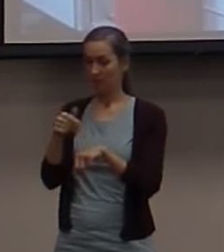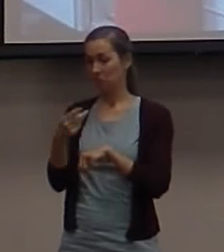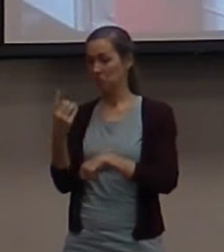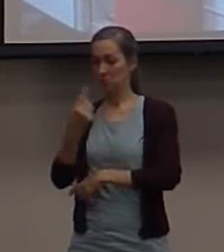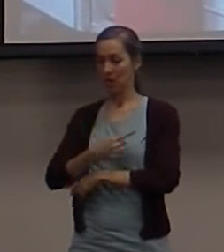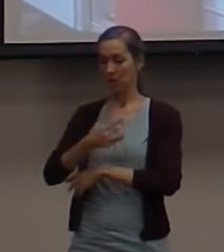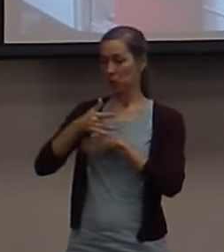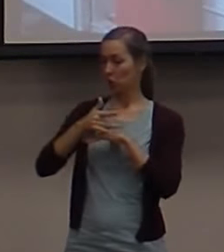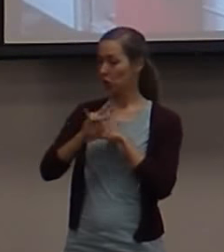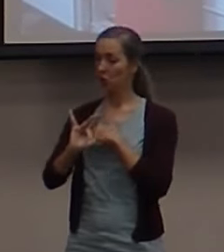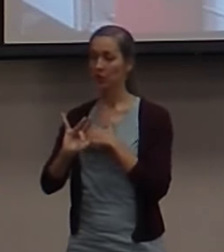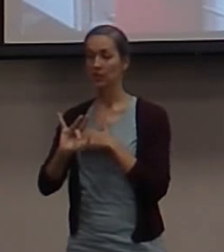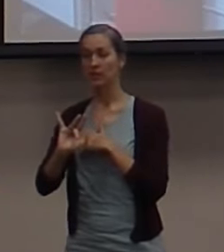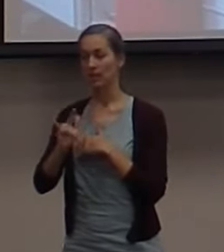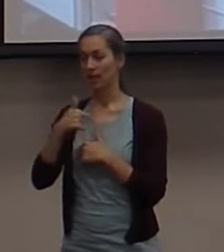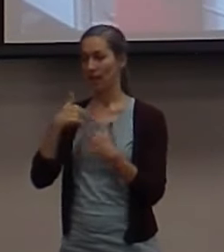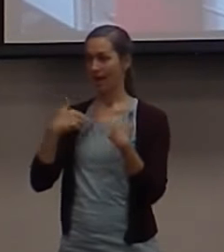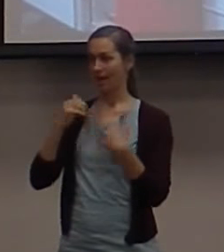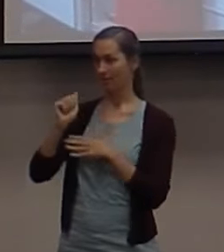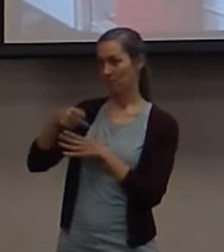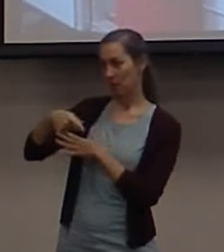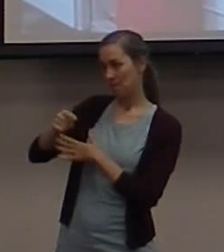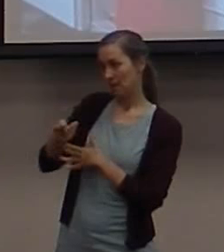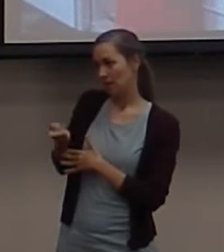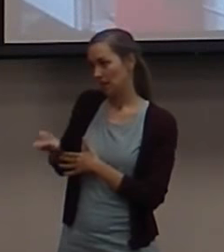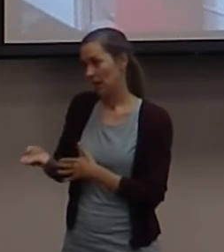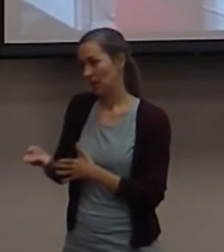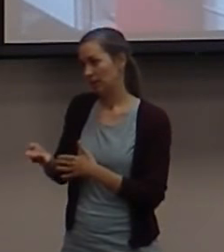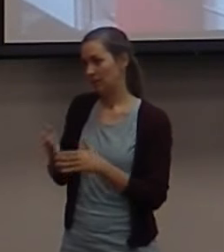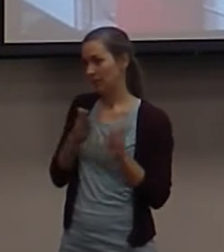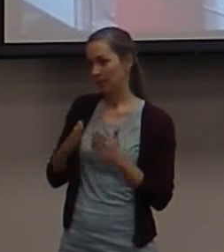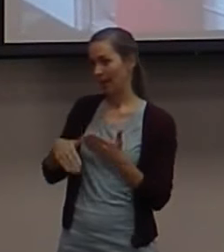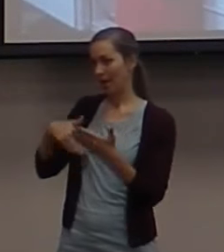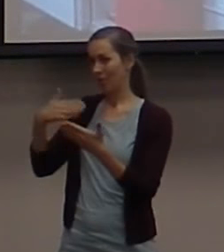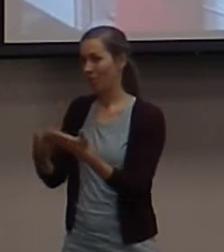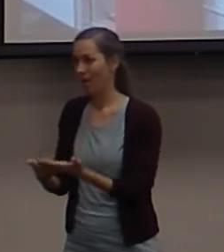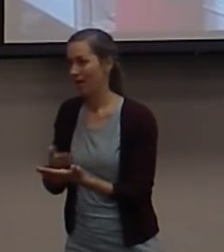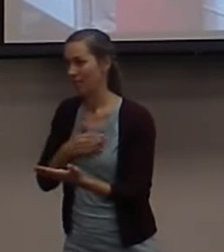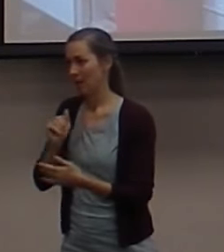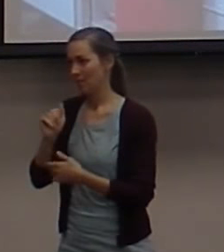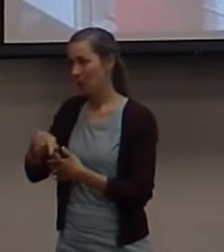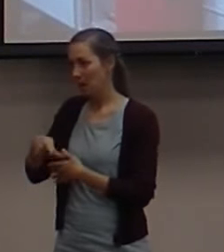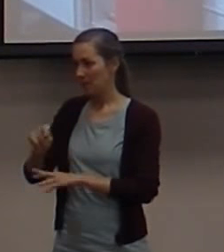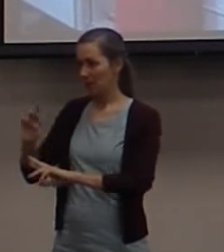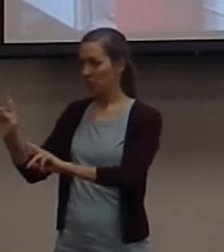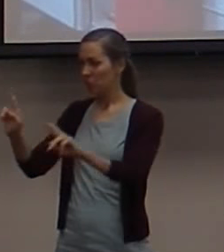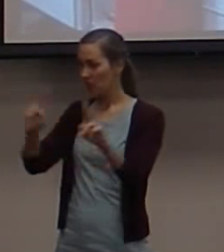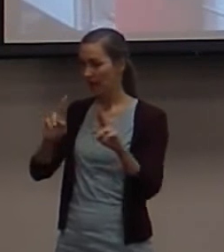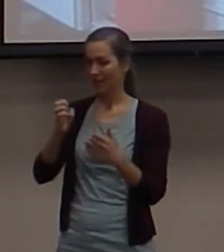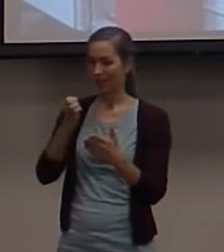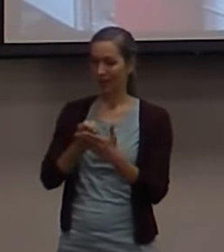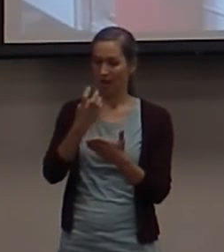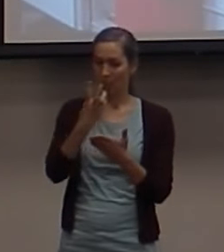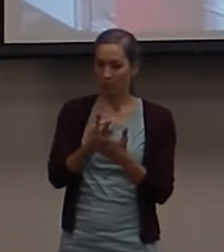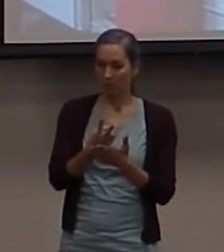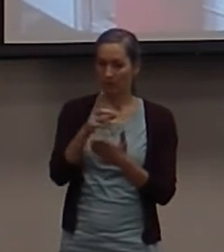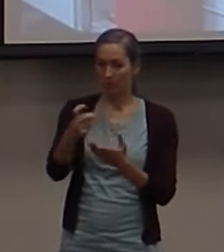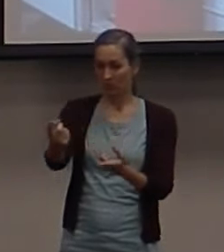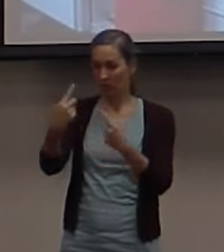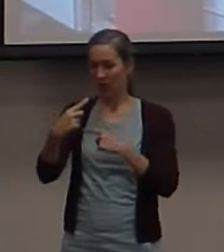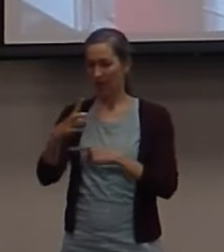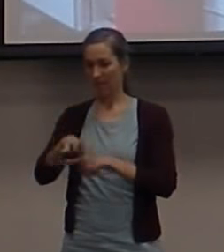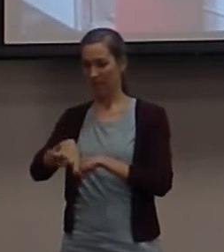and I have an apartment over there, so we were going to get things ready, and Ed Wharton was going to come, and we'd pick him up at the